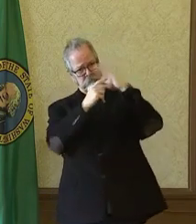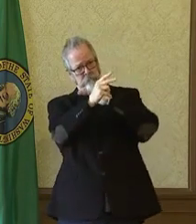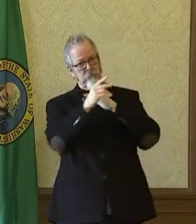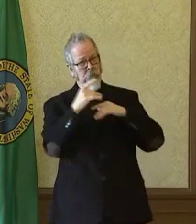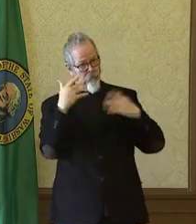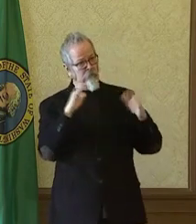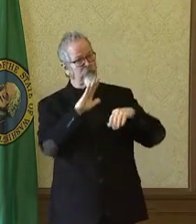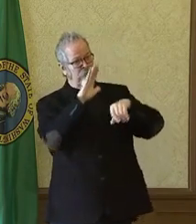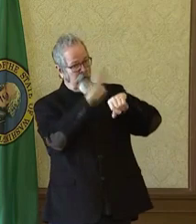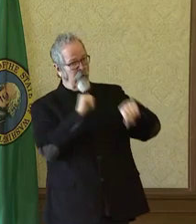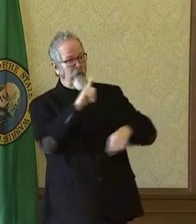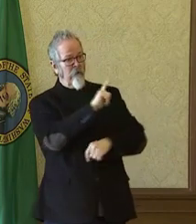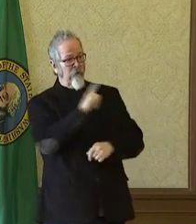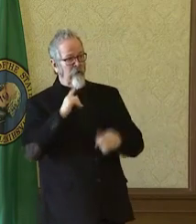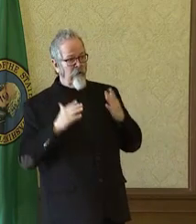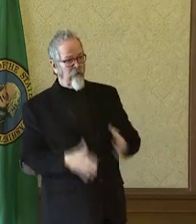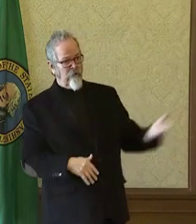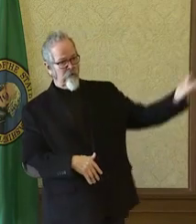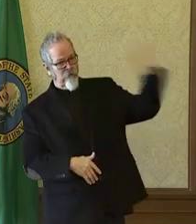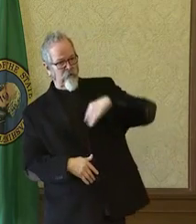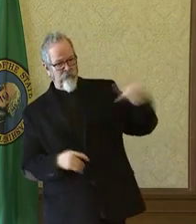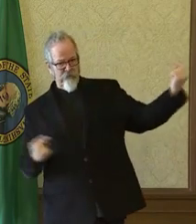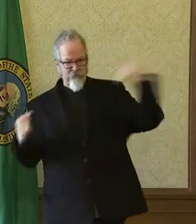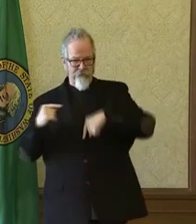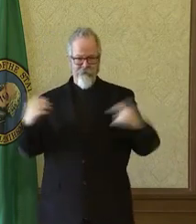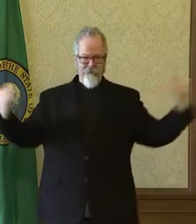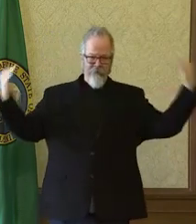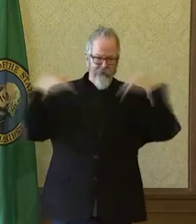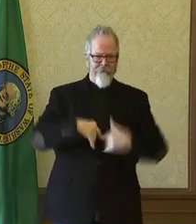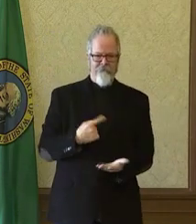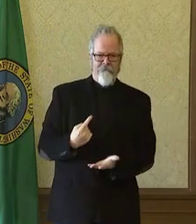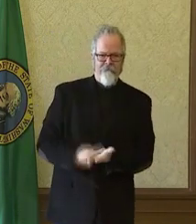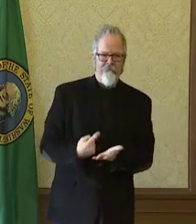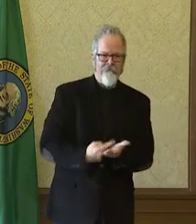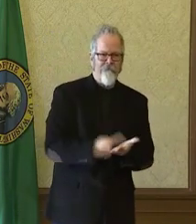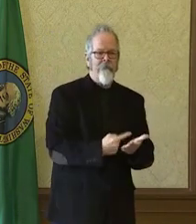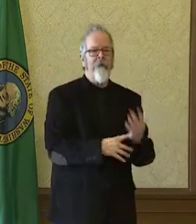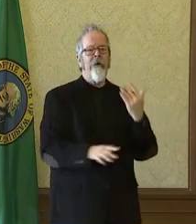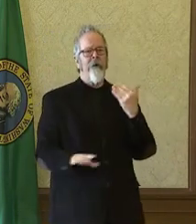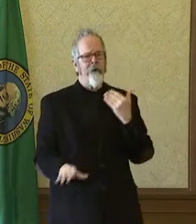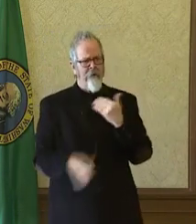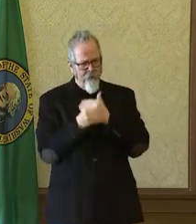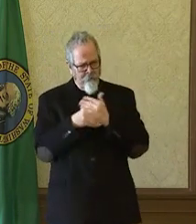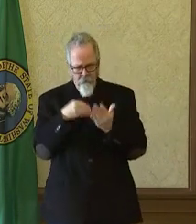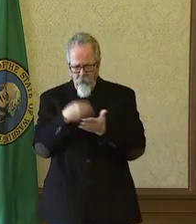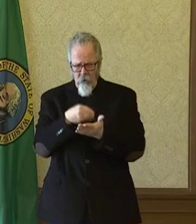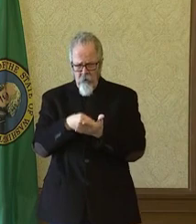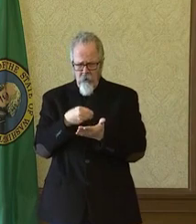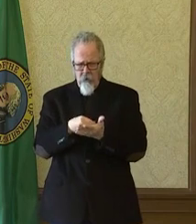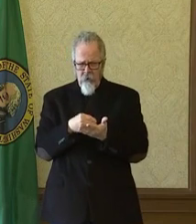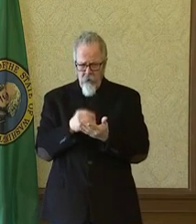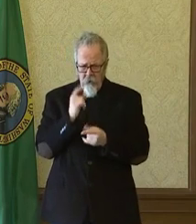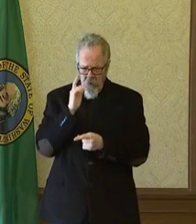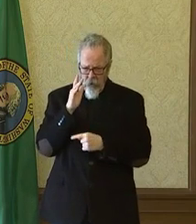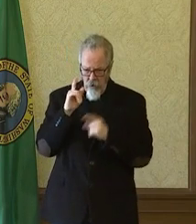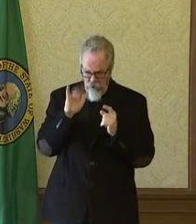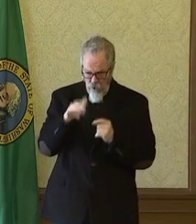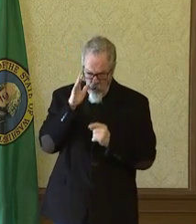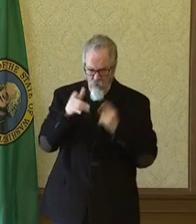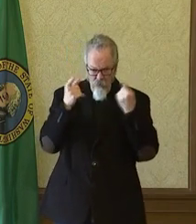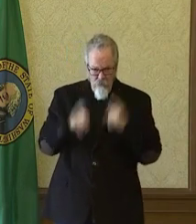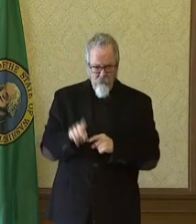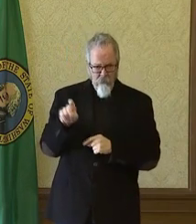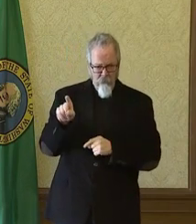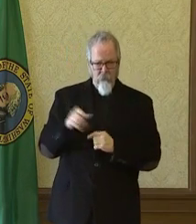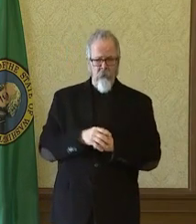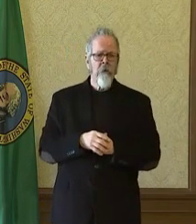probably, given the extent of the economic damage that we have suffered. We have not made a decision on that, and as